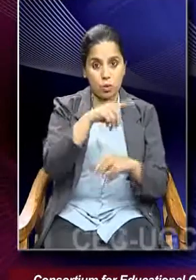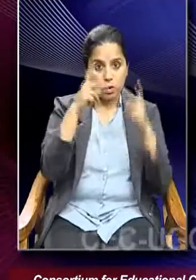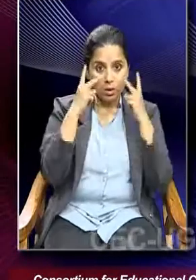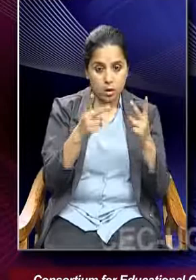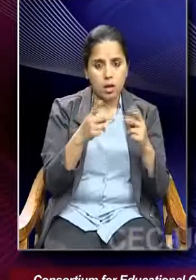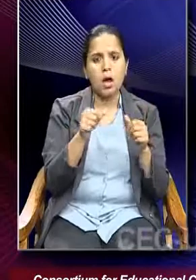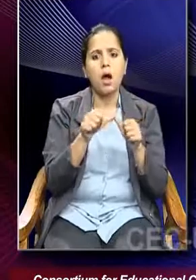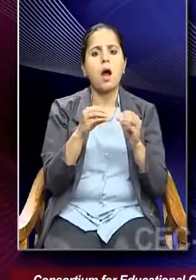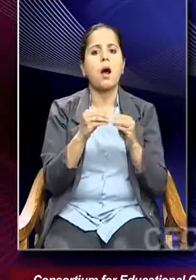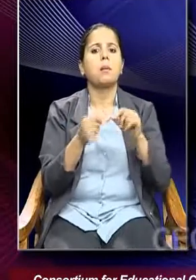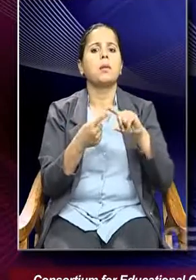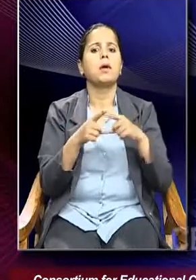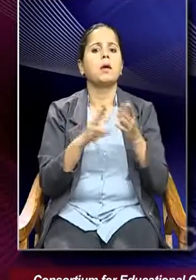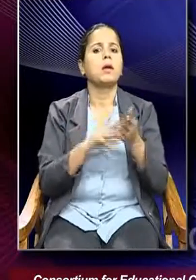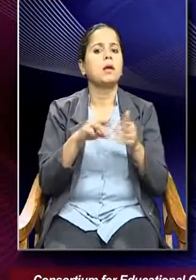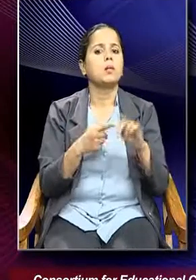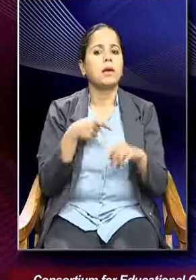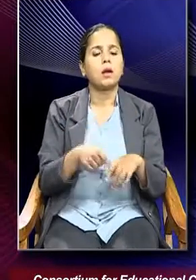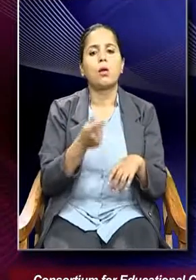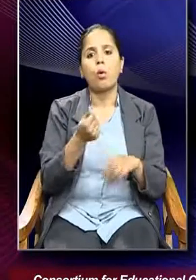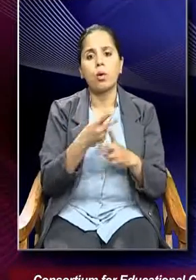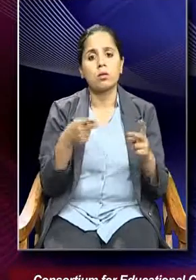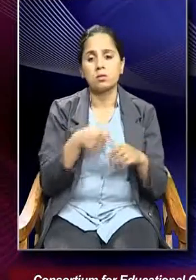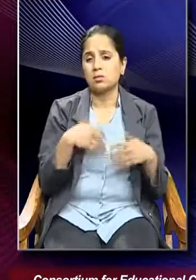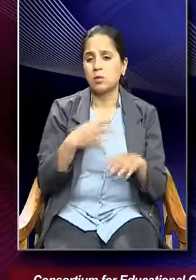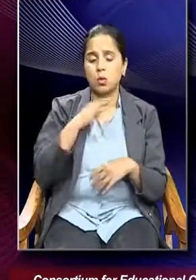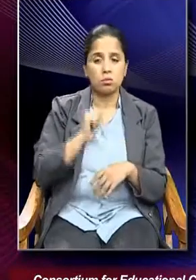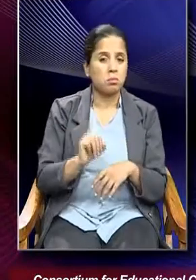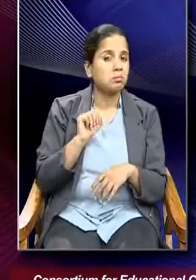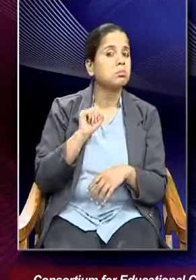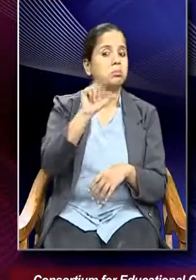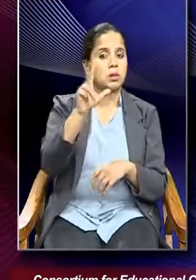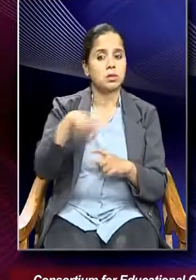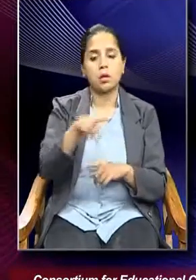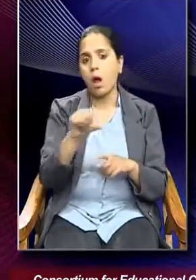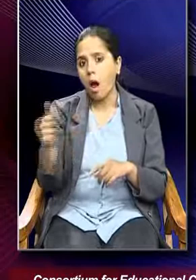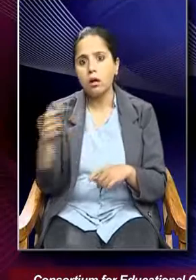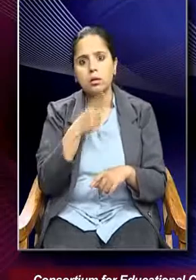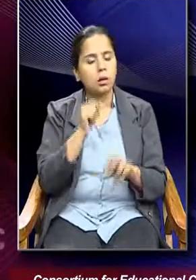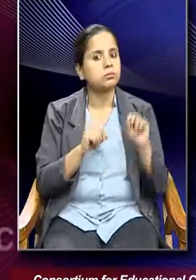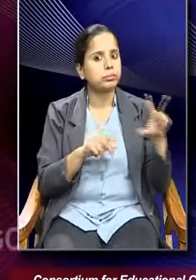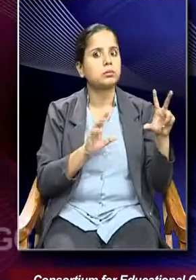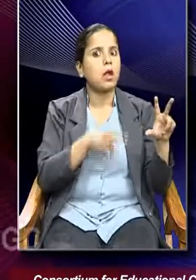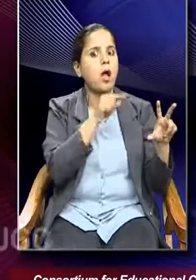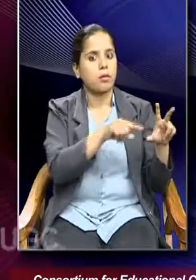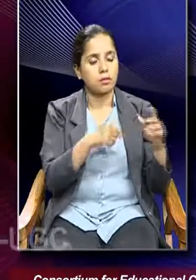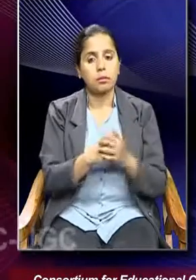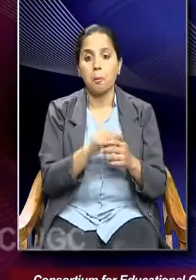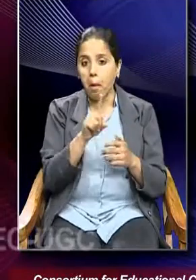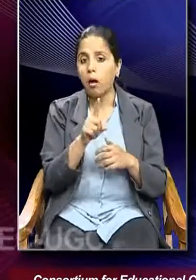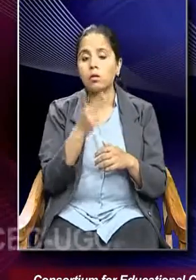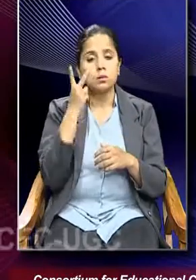abatement costs, they are really costly and expensive as compared to the other instruments. However,